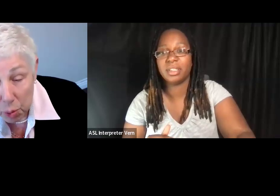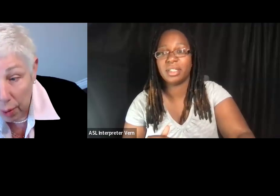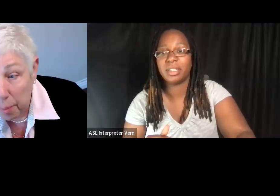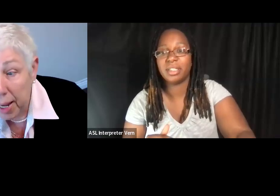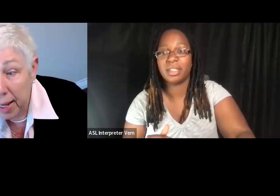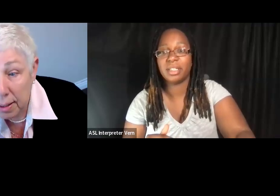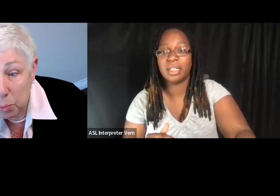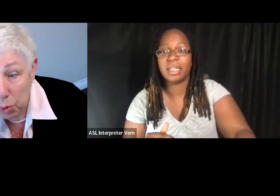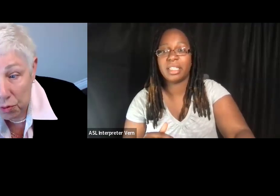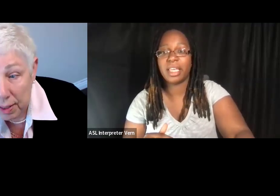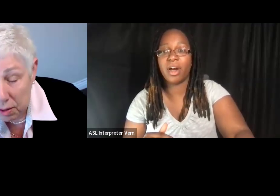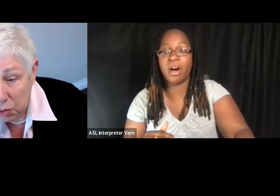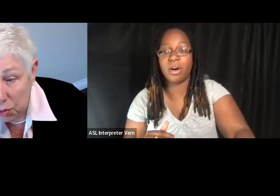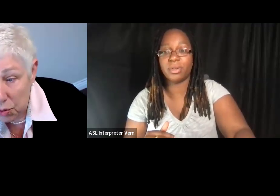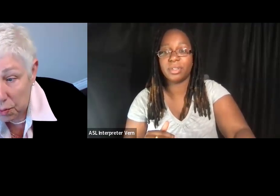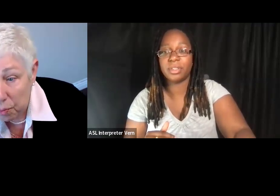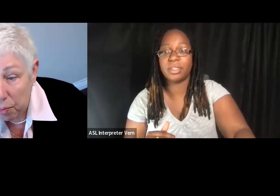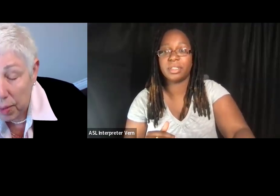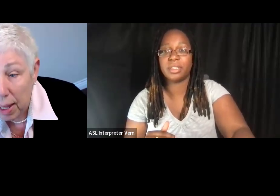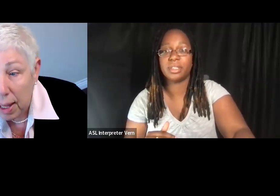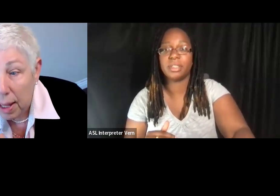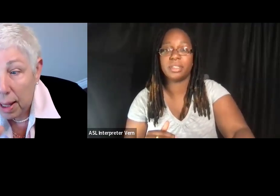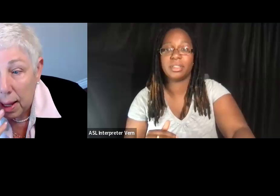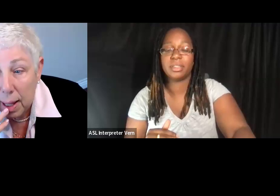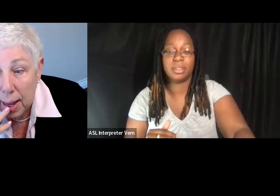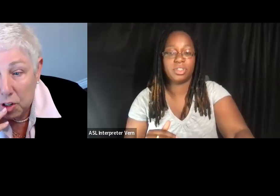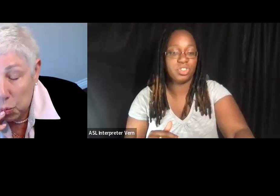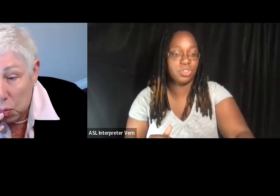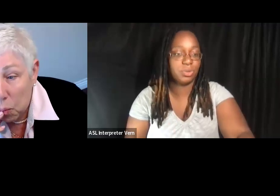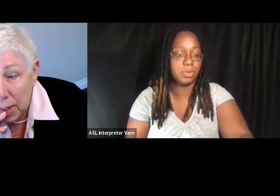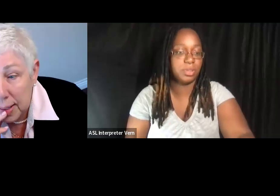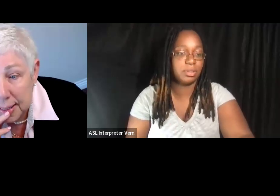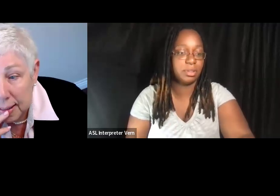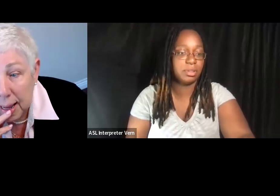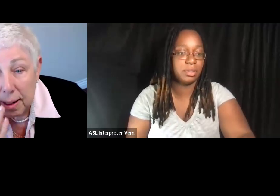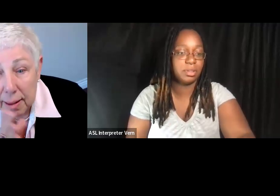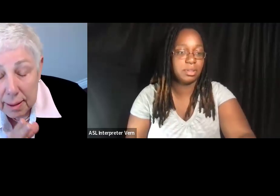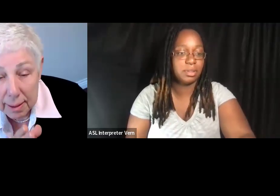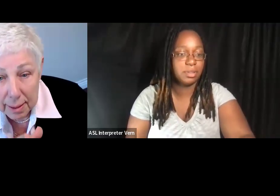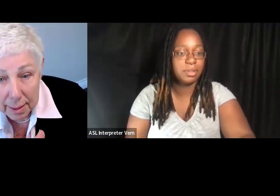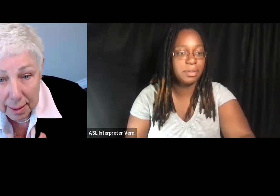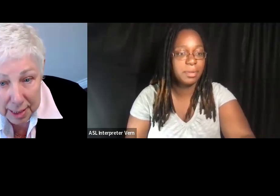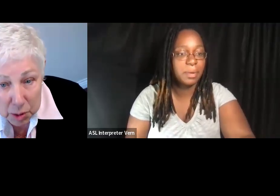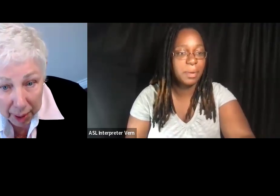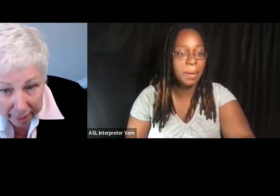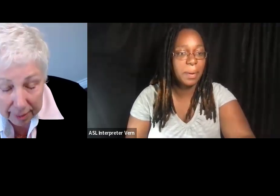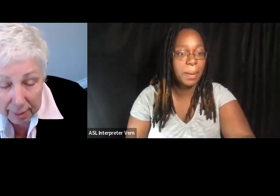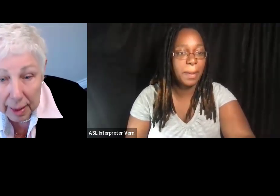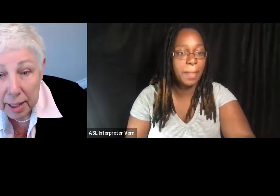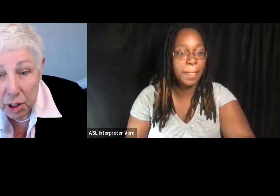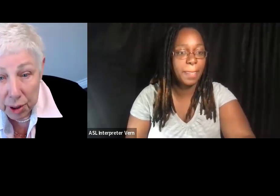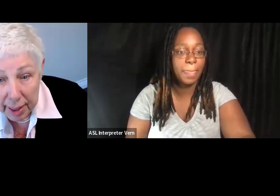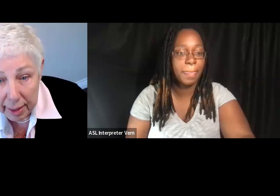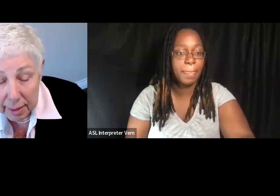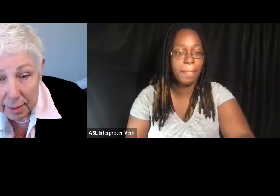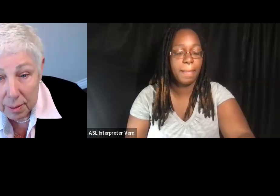overall program and per funding source. And you want to see that this month